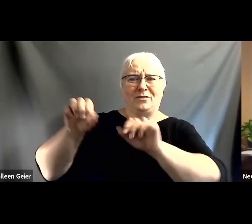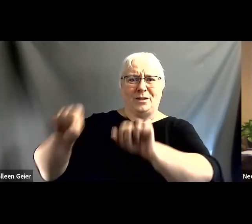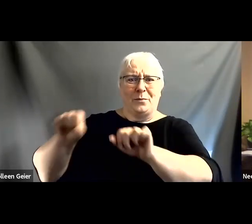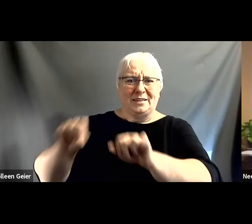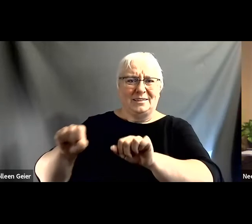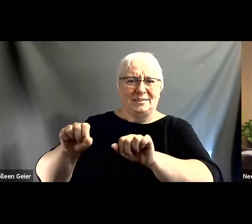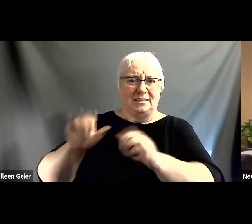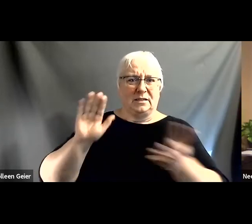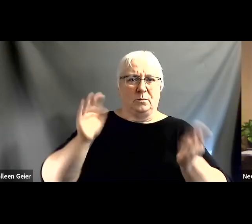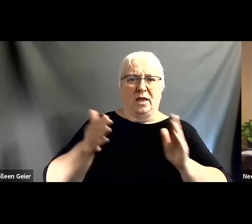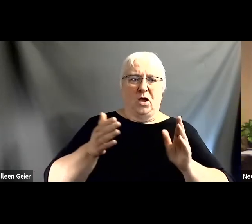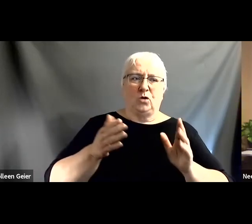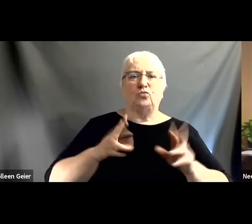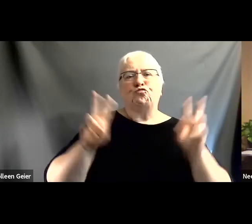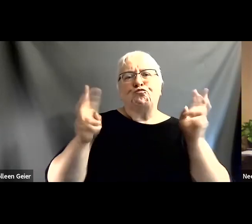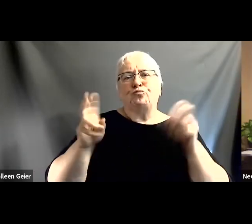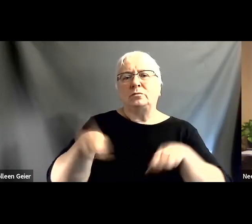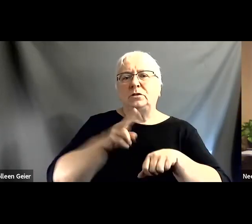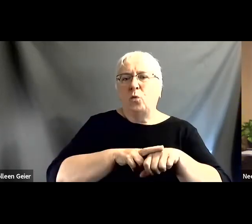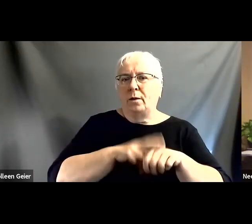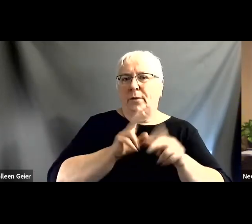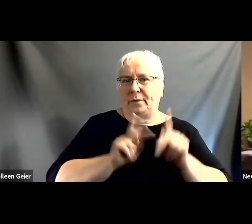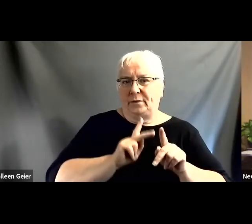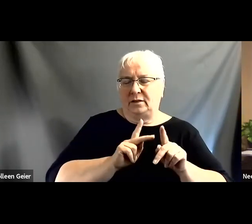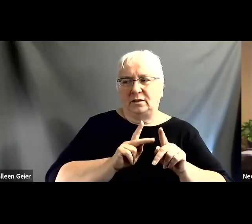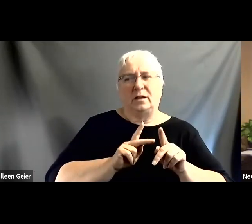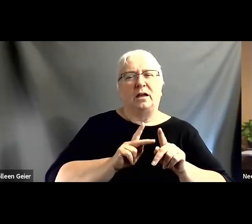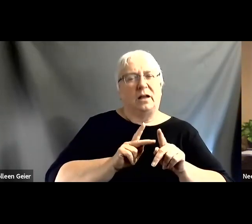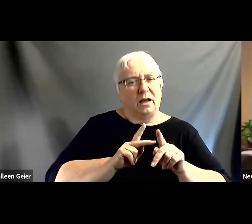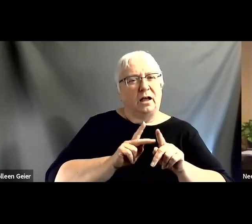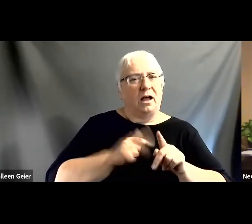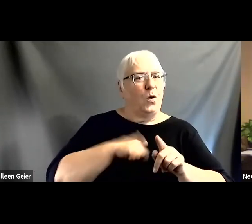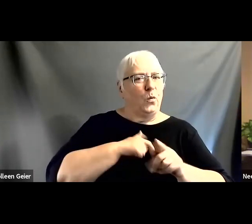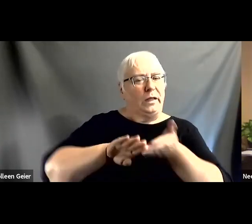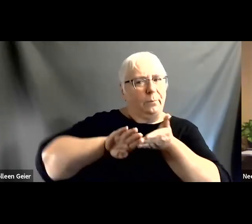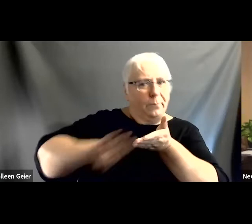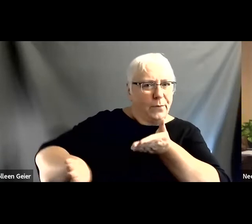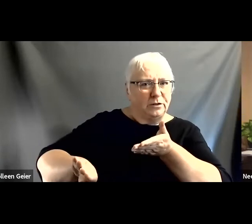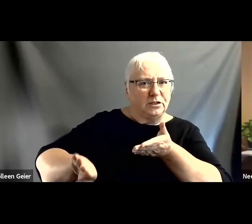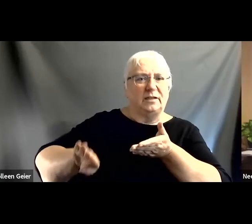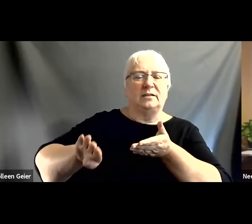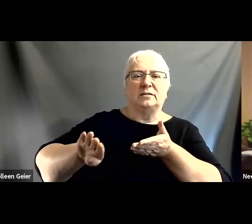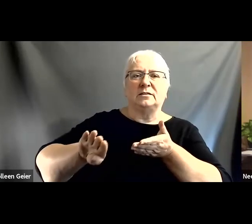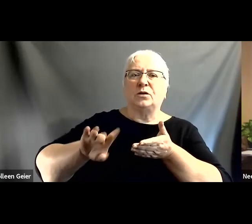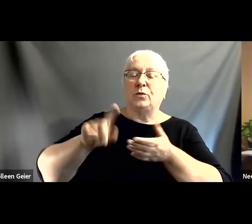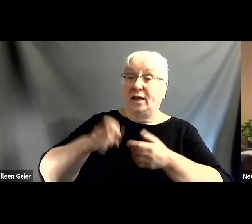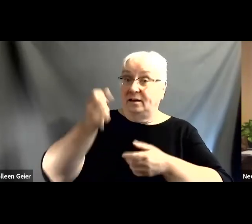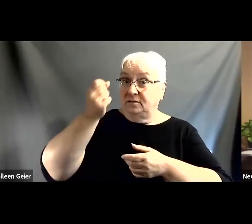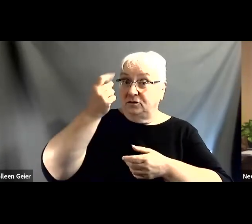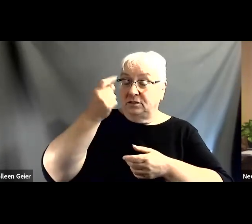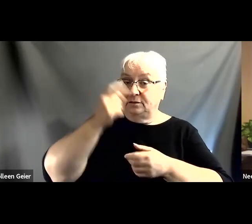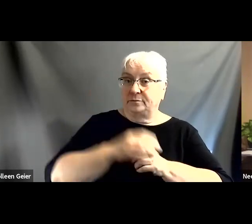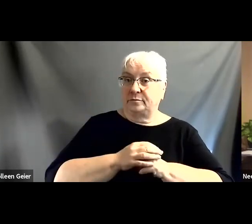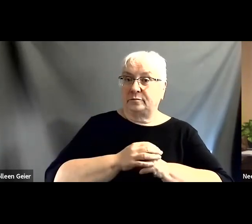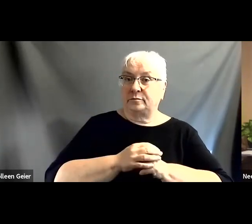to recognize. So the first thing, when we start to marginalize these people, one of the things that we have to understand is